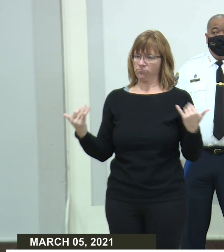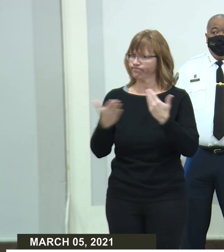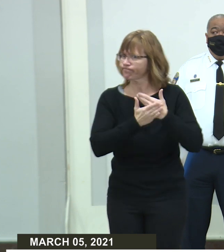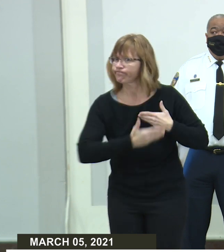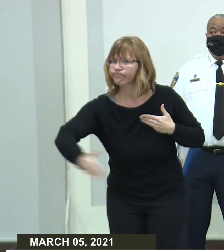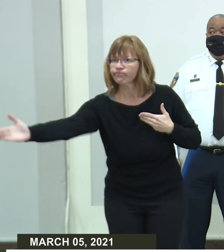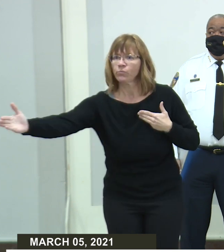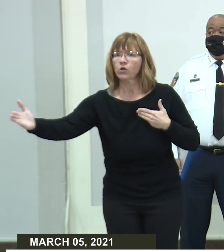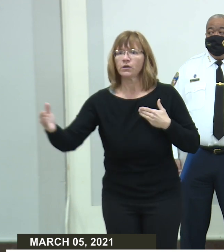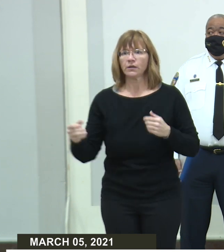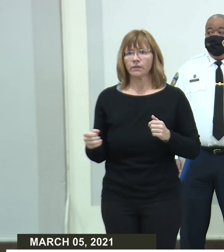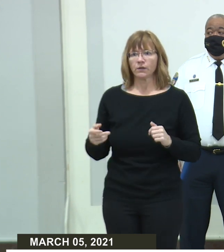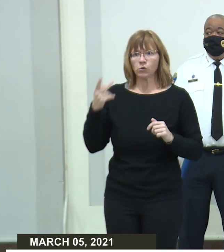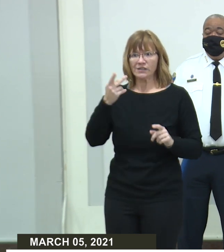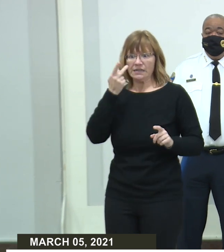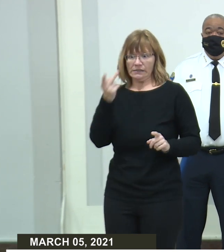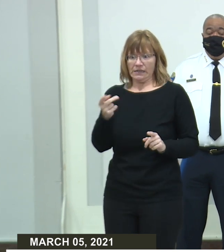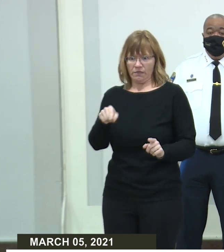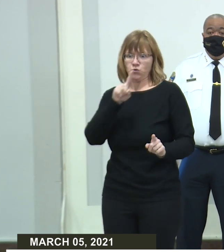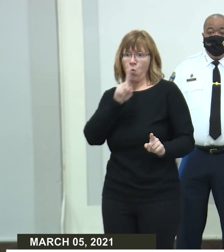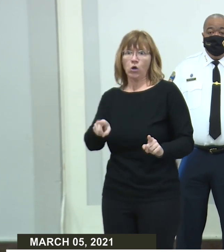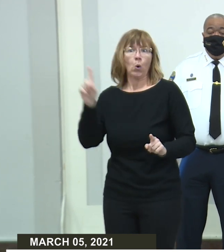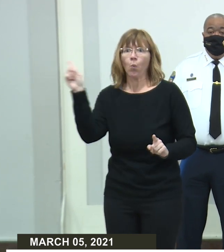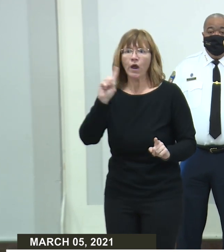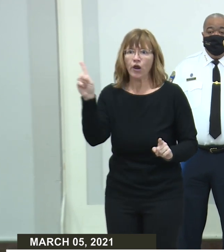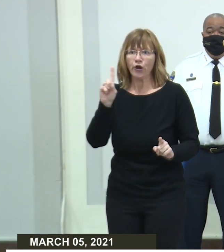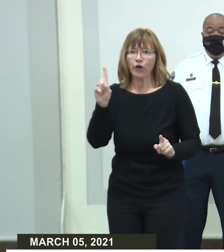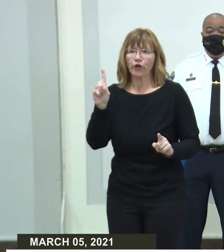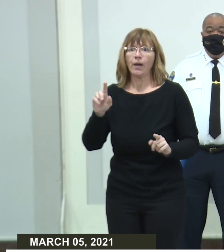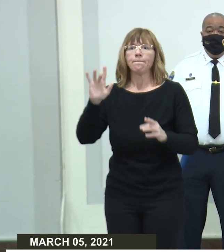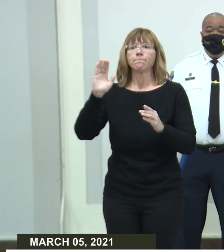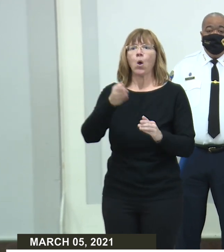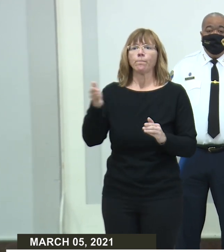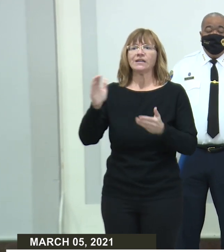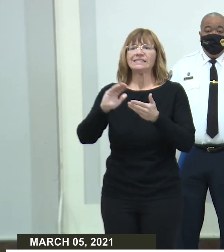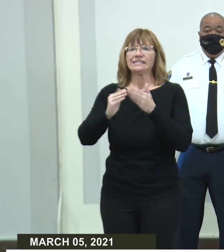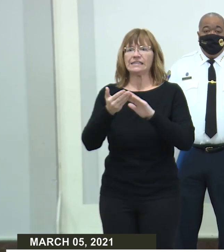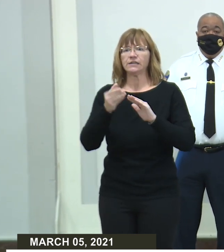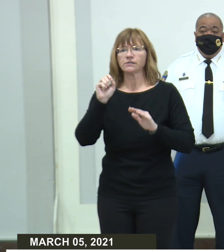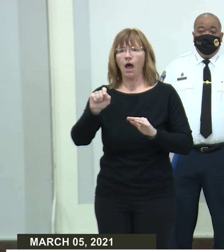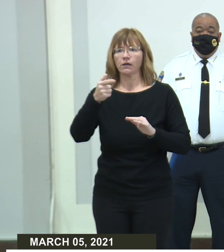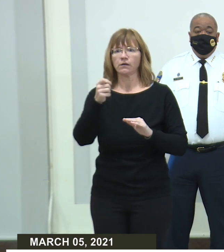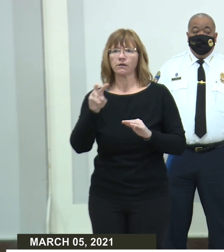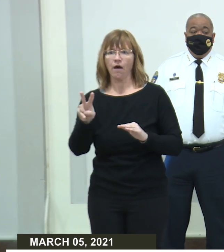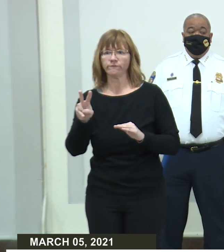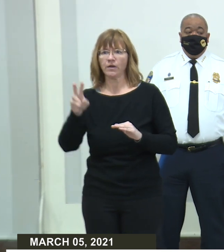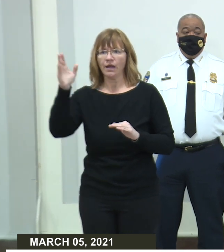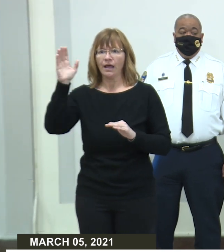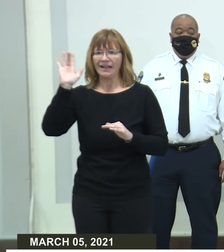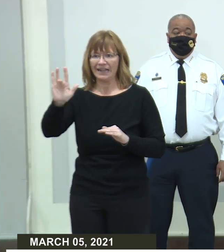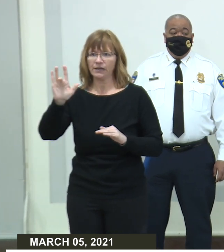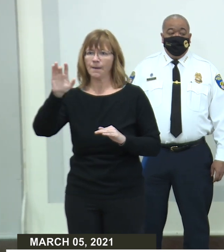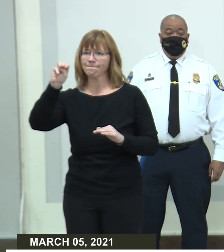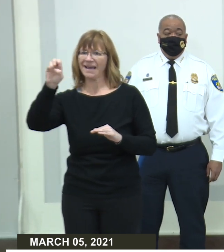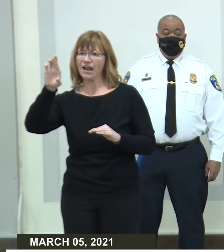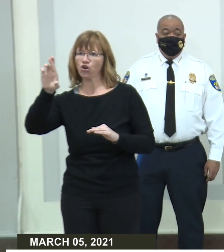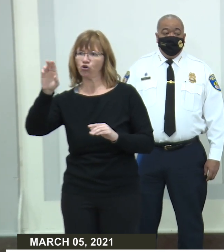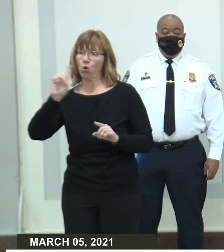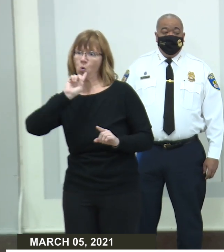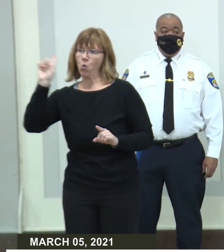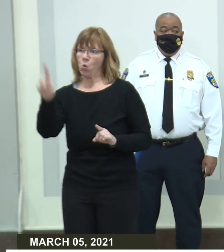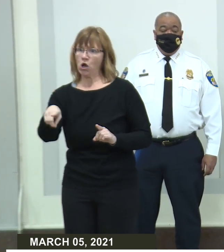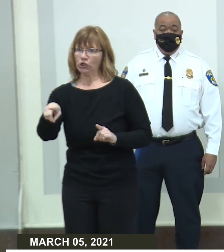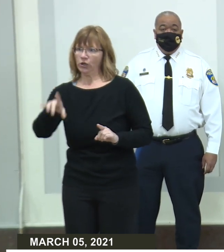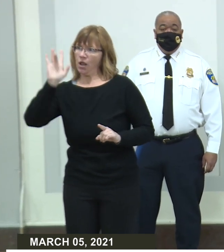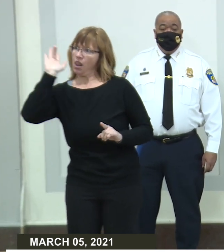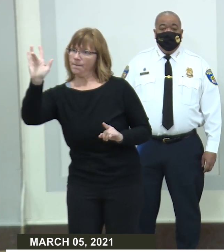this order and all other past orders at baltimorecity.gov and click simply on mayoral executive orders. The